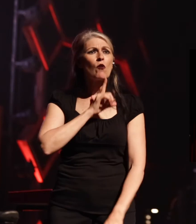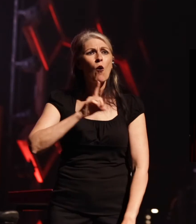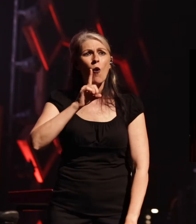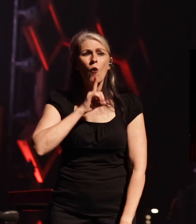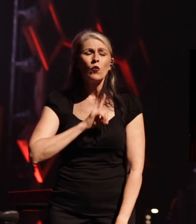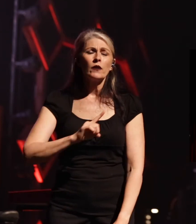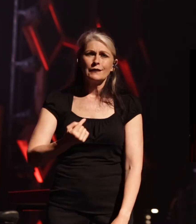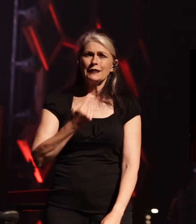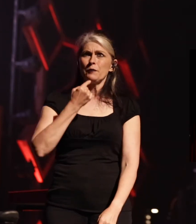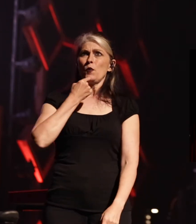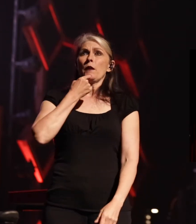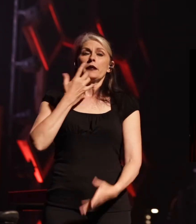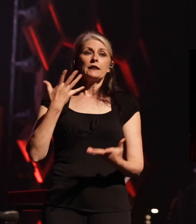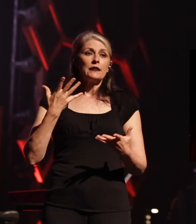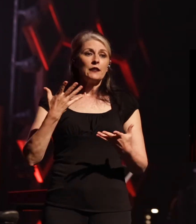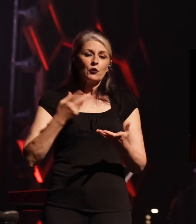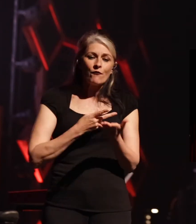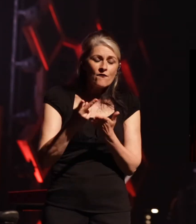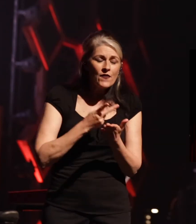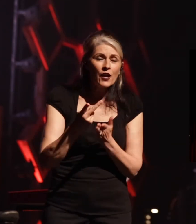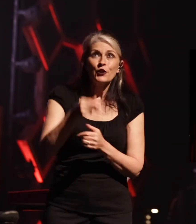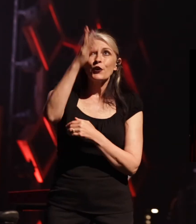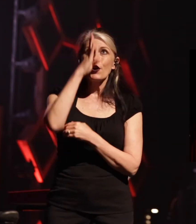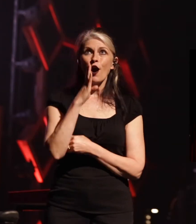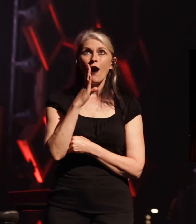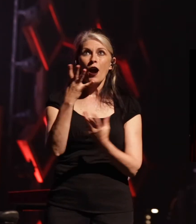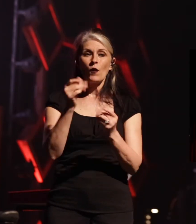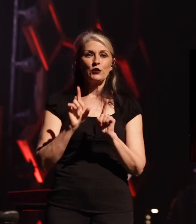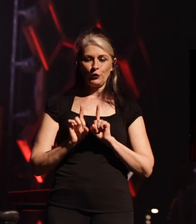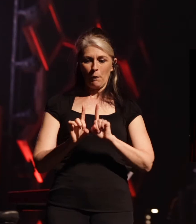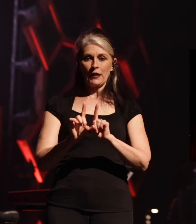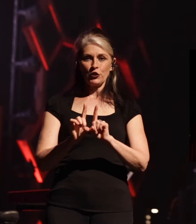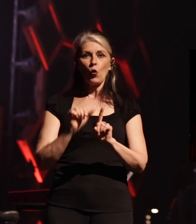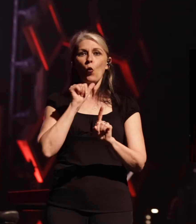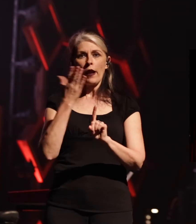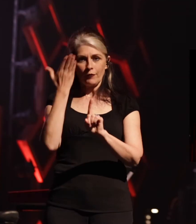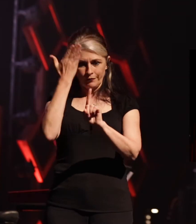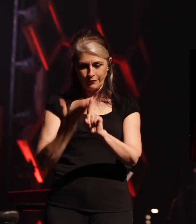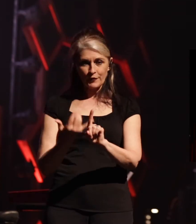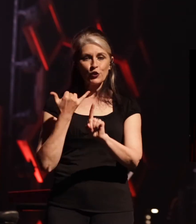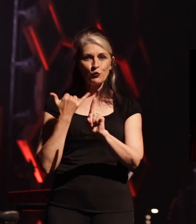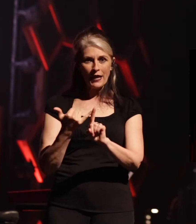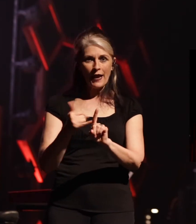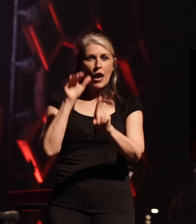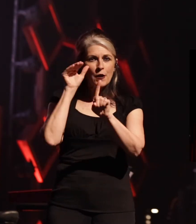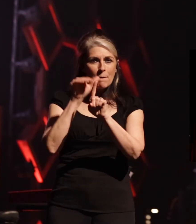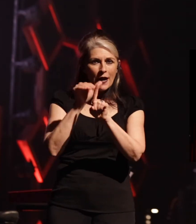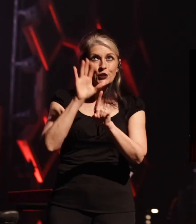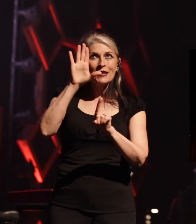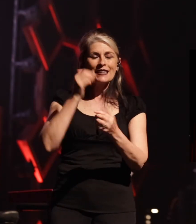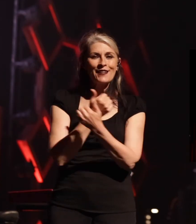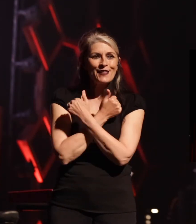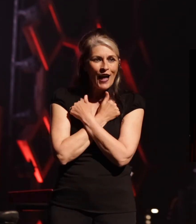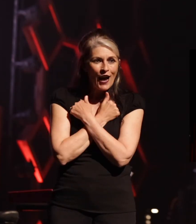your failures. That God wants to meet you where you're at today and remind you of his love and remind you